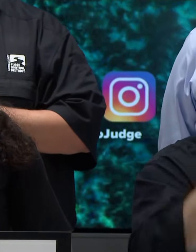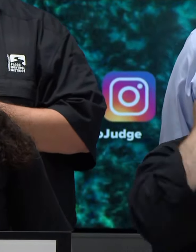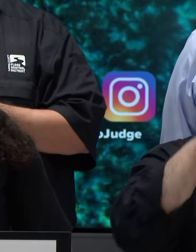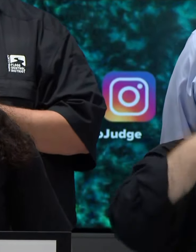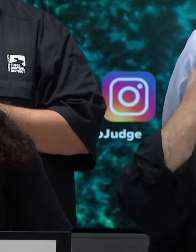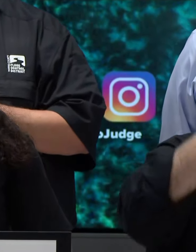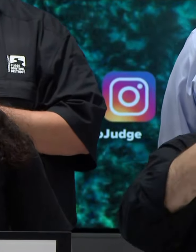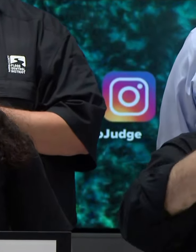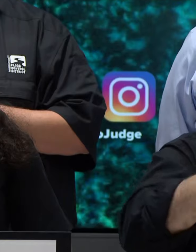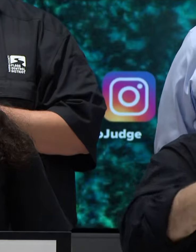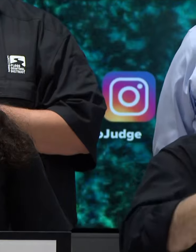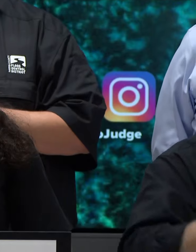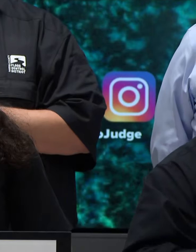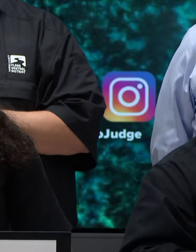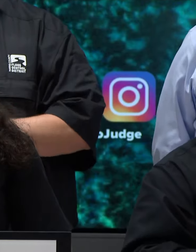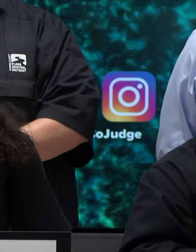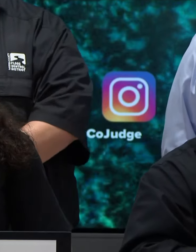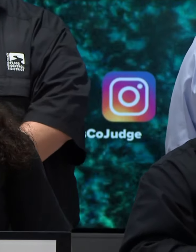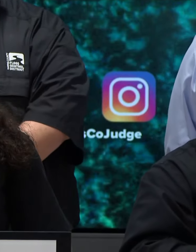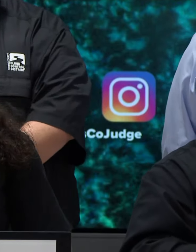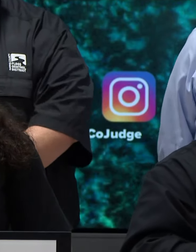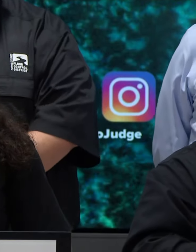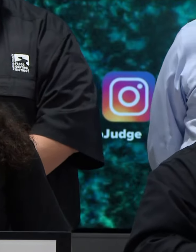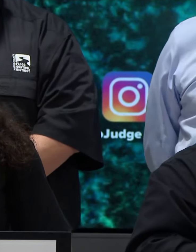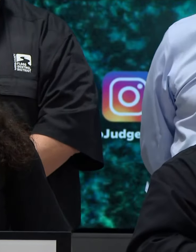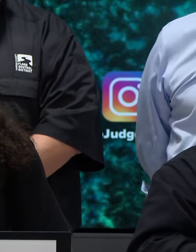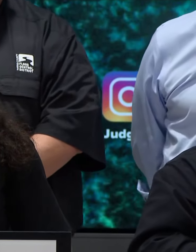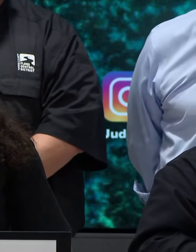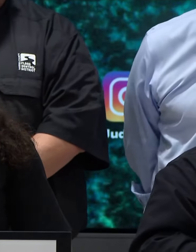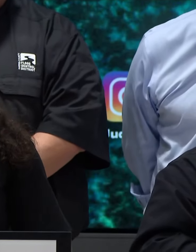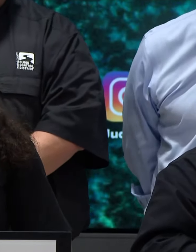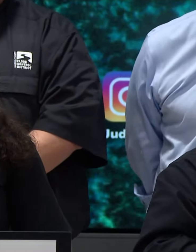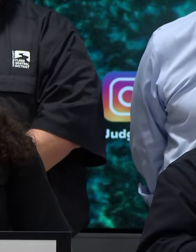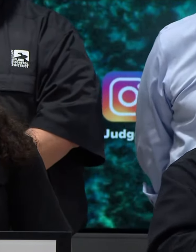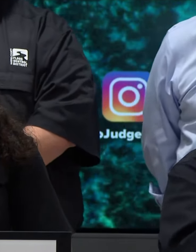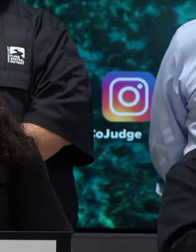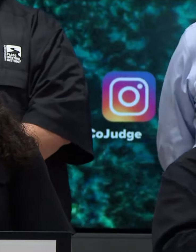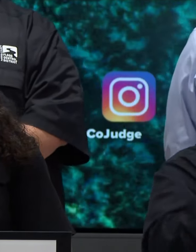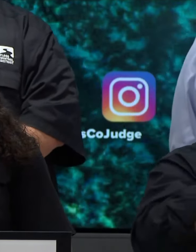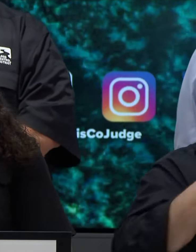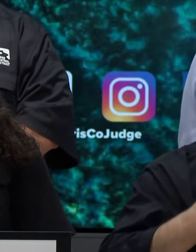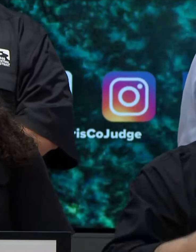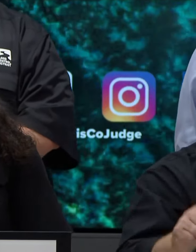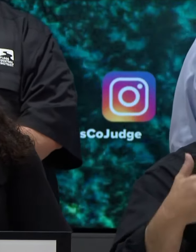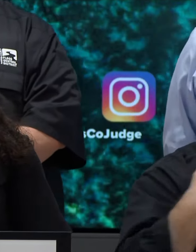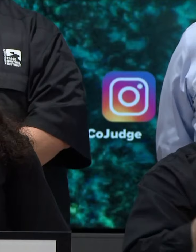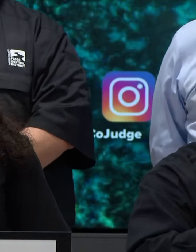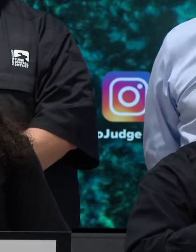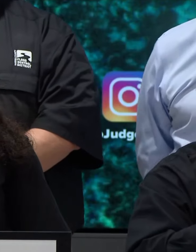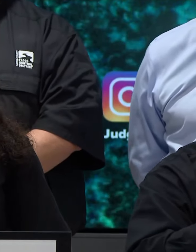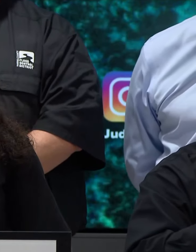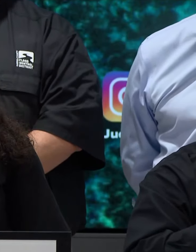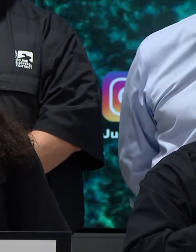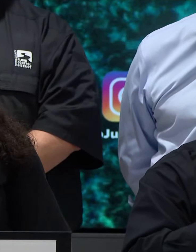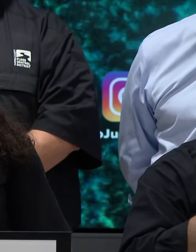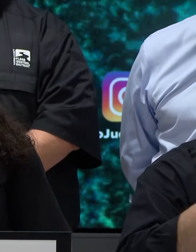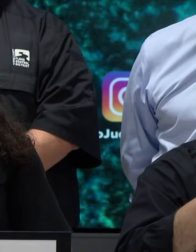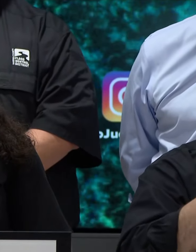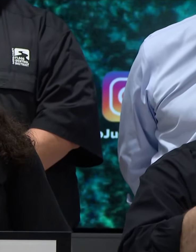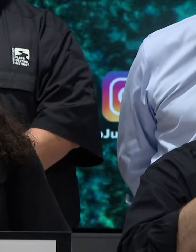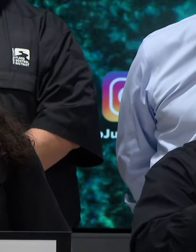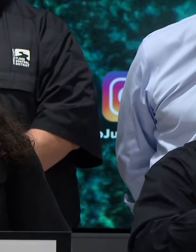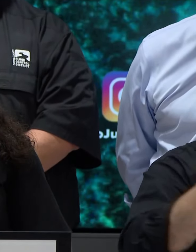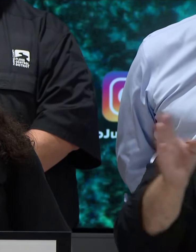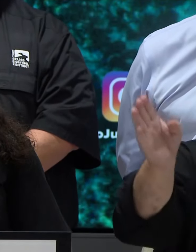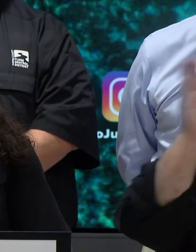next ones. And what this also will do is it makes it more likely that we will be able to get